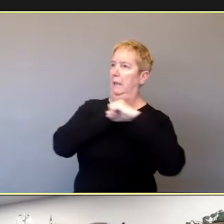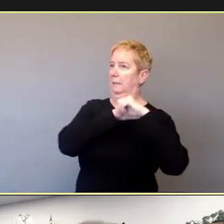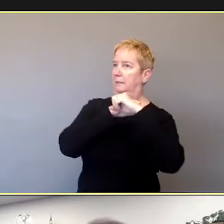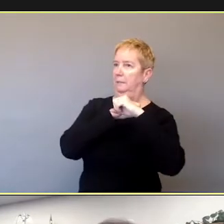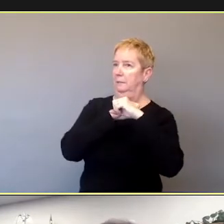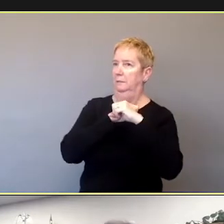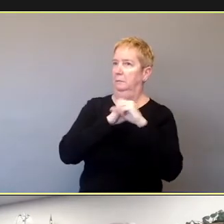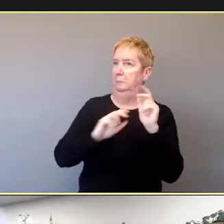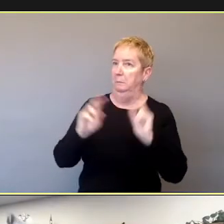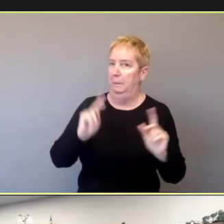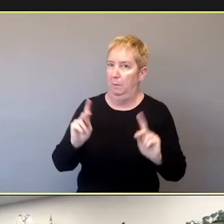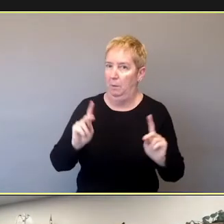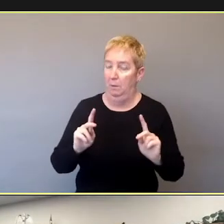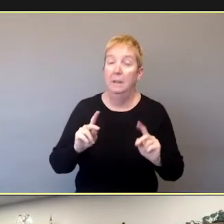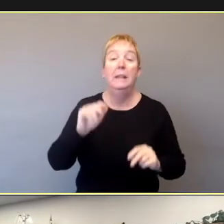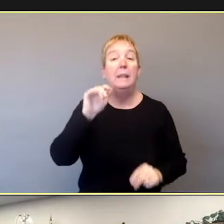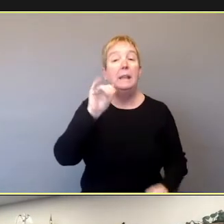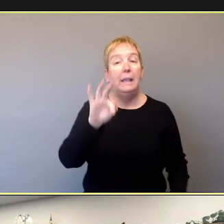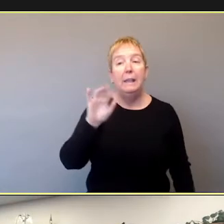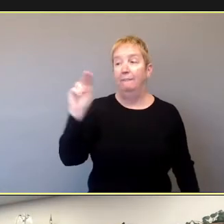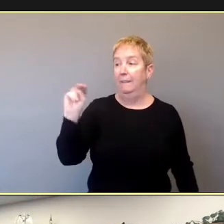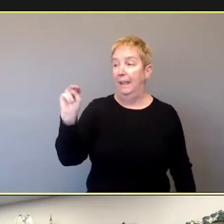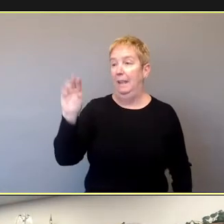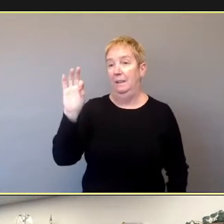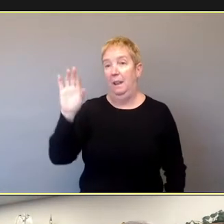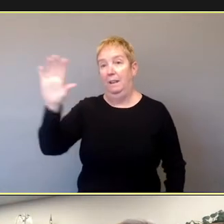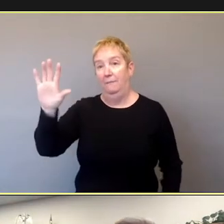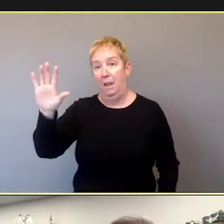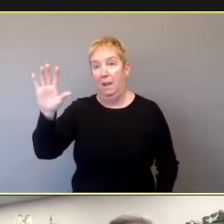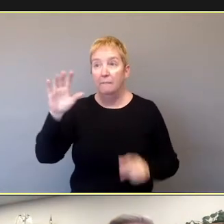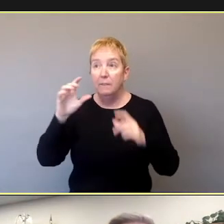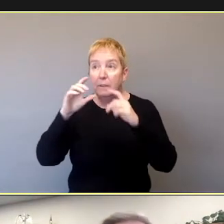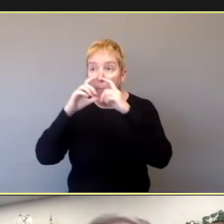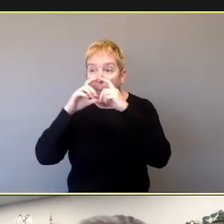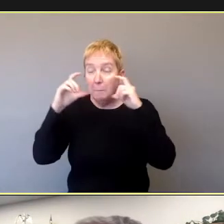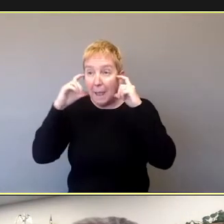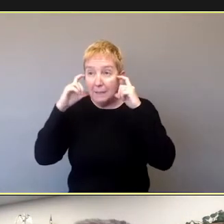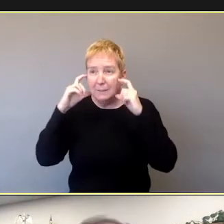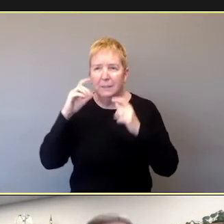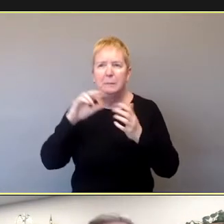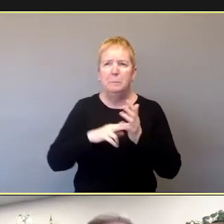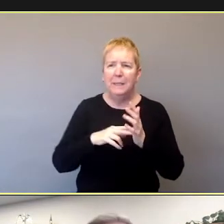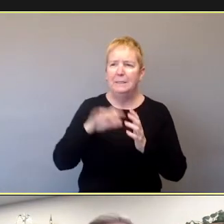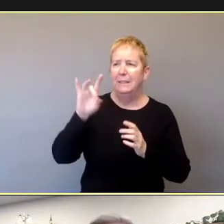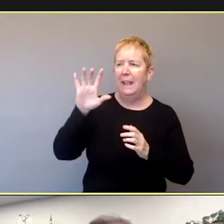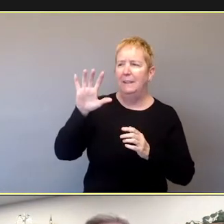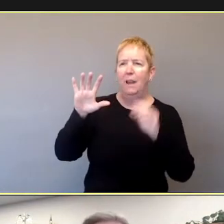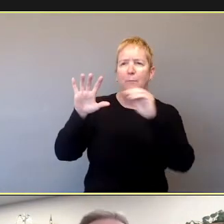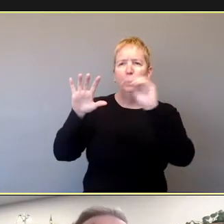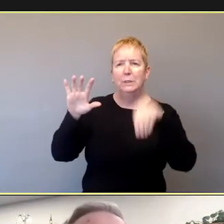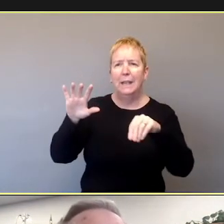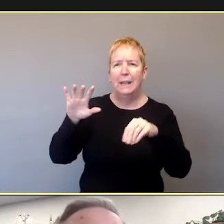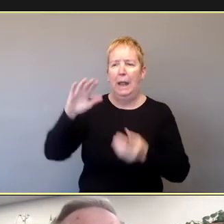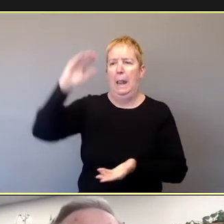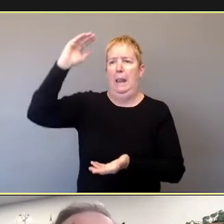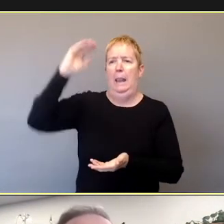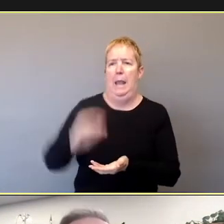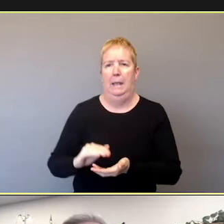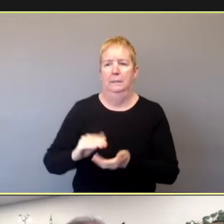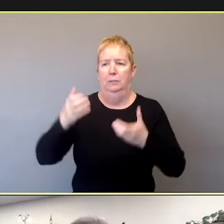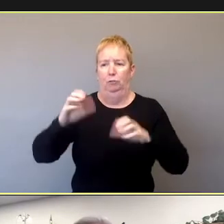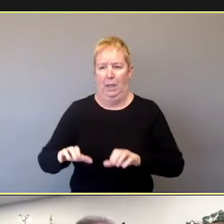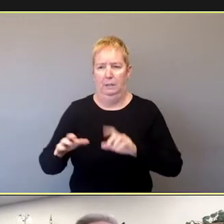protection. An N95 mask can give you an 85% reduction in your chances of getting COVID, all other